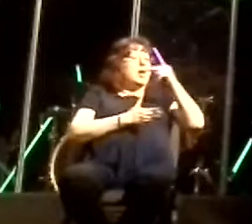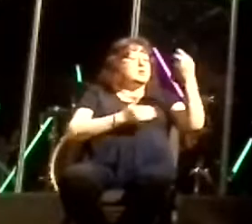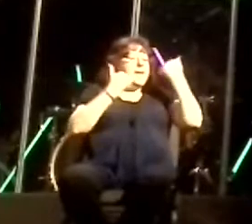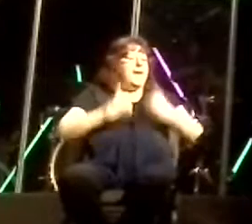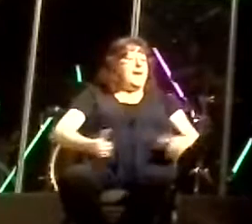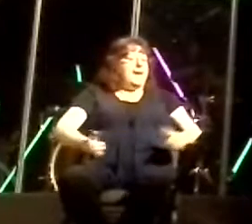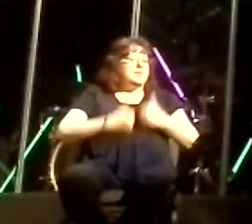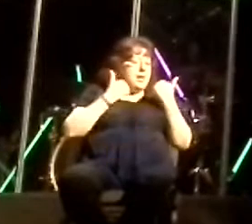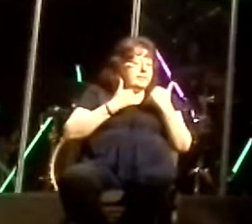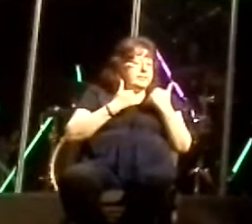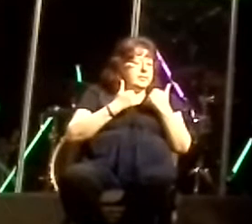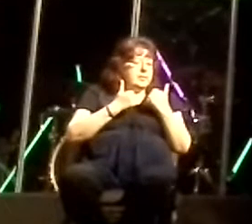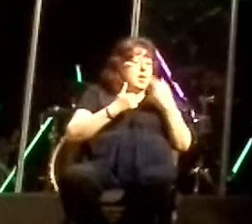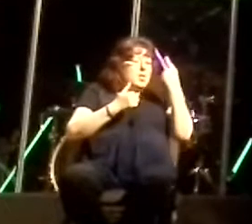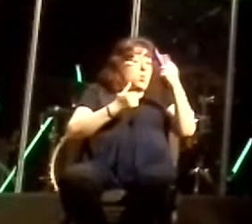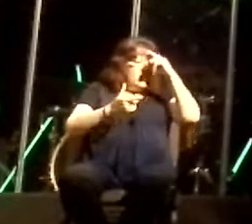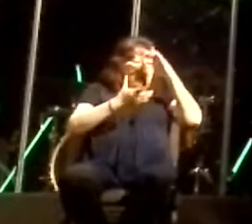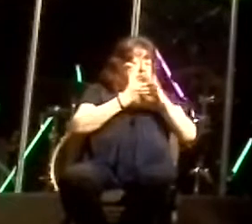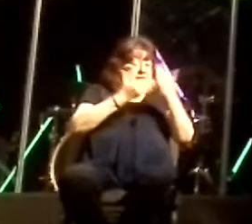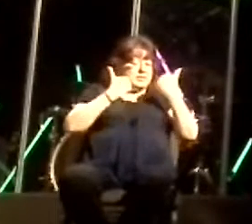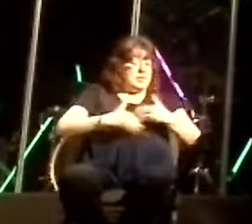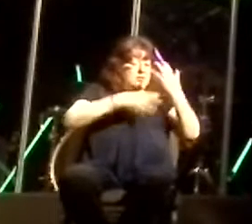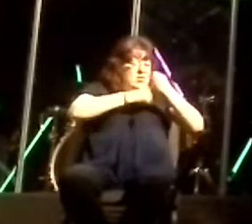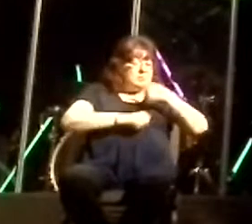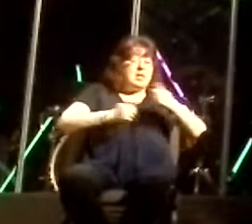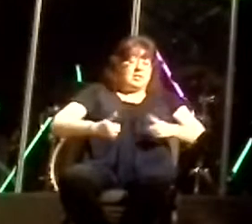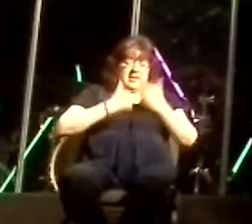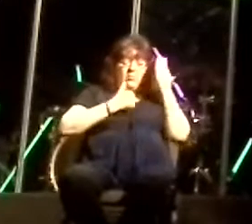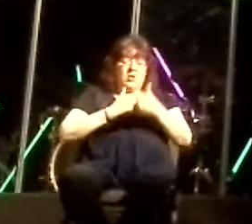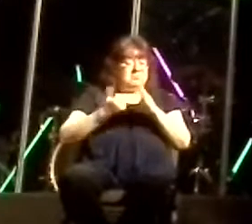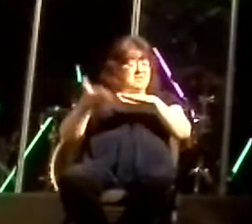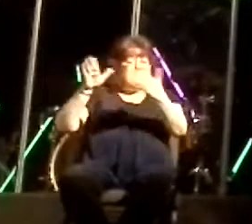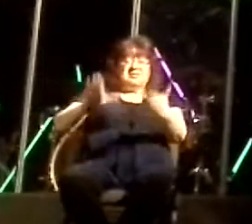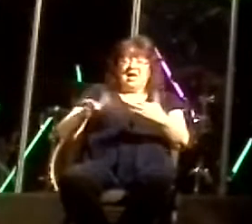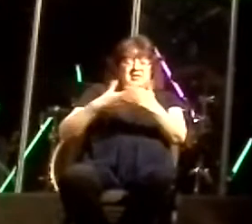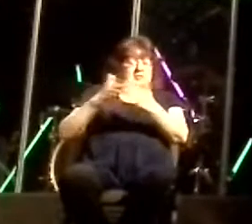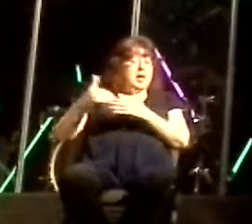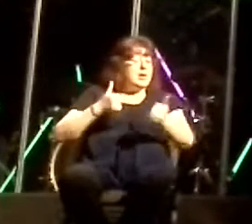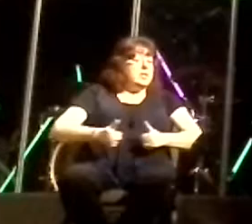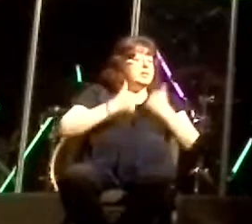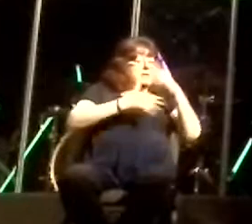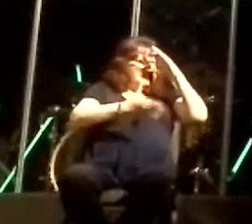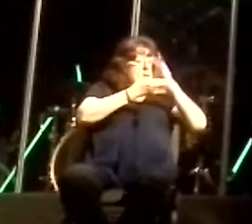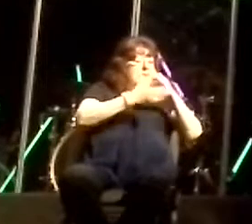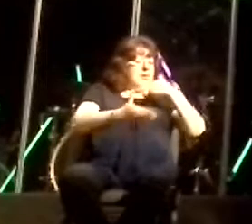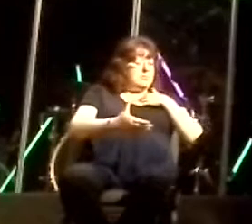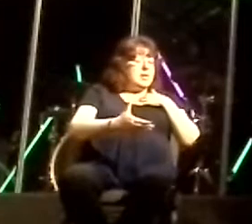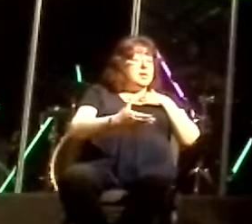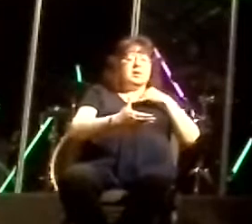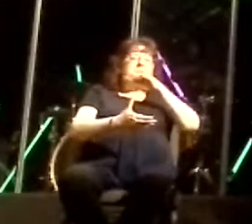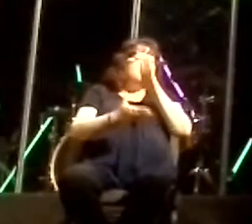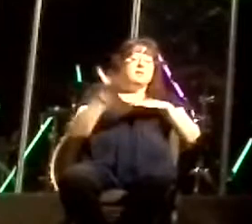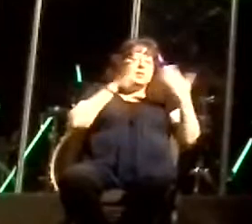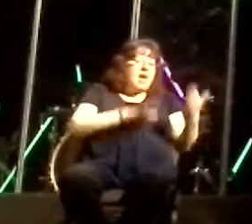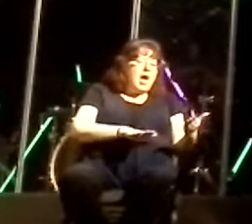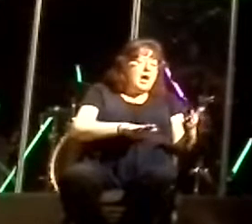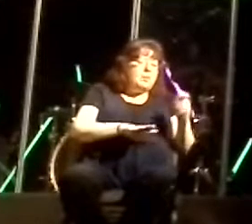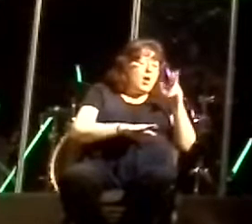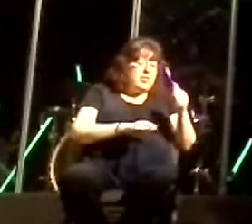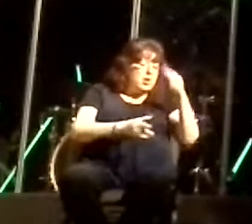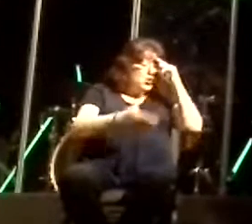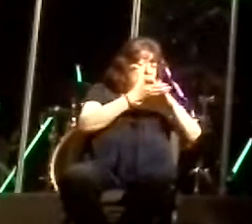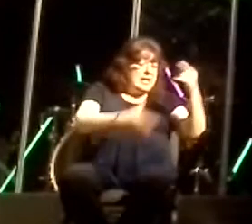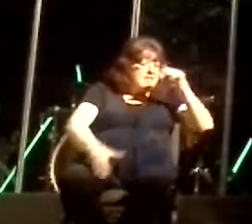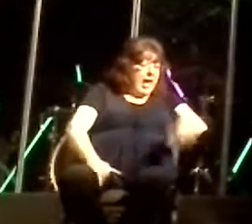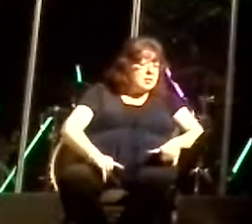resurrection and the life. The one who believes in me will live even though they die. And whoever lives by believing in me will never die, Martha. Do